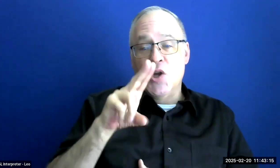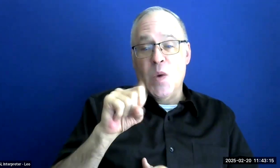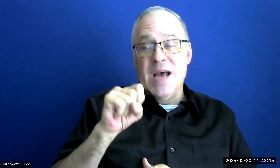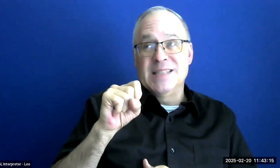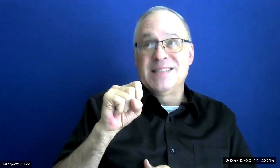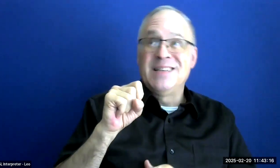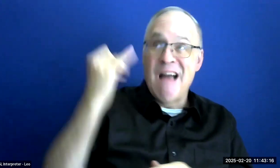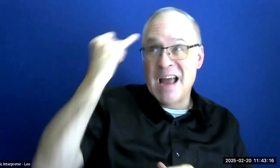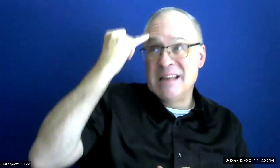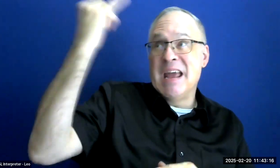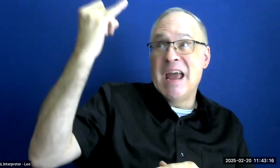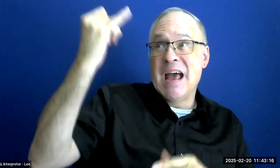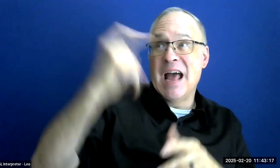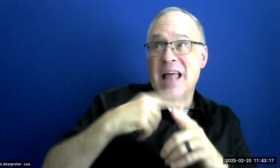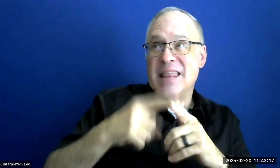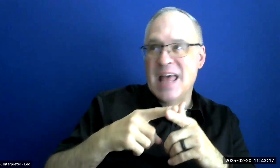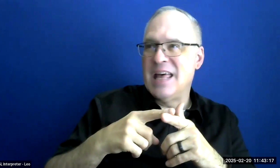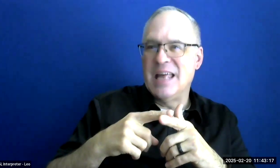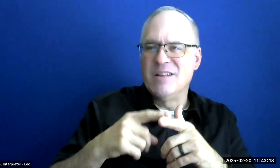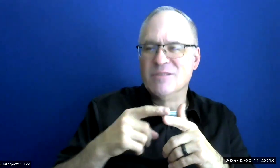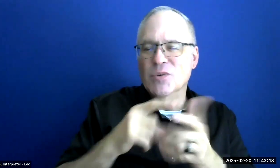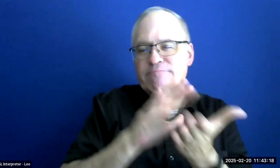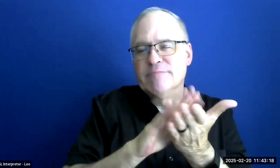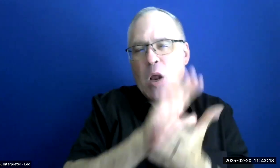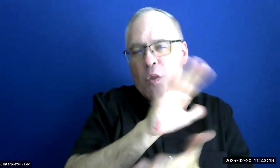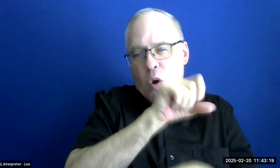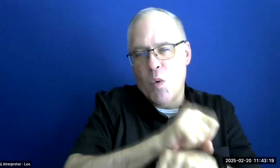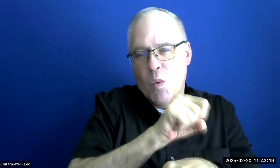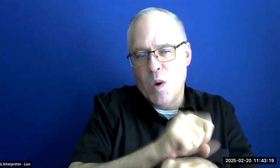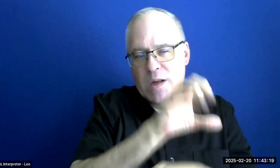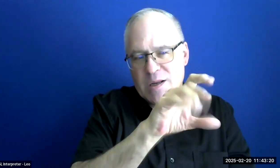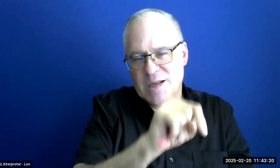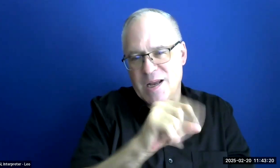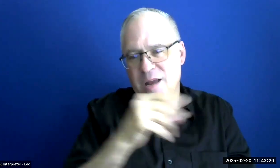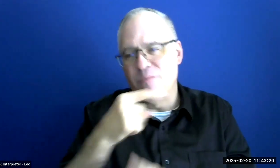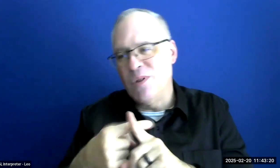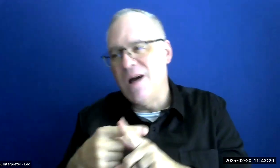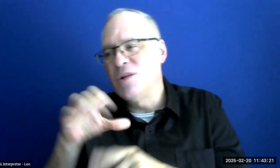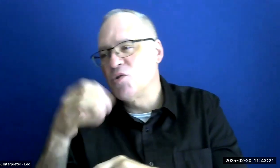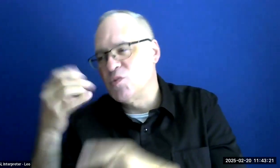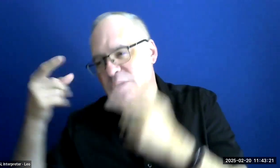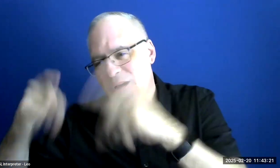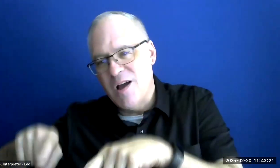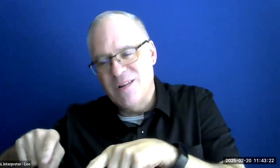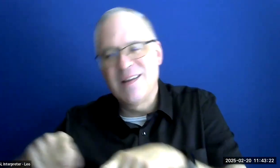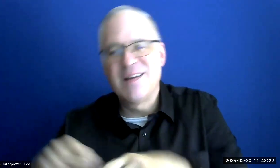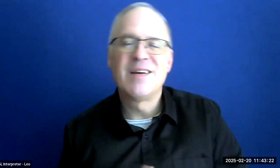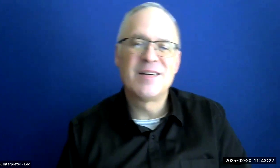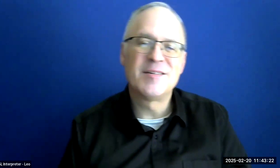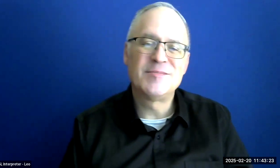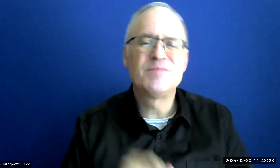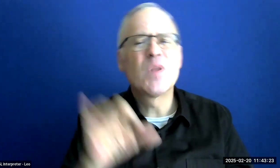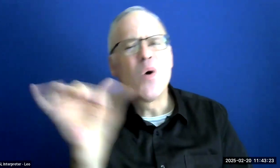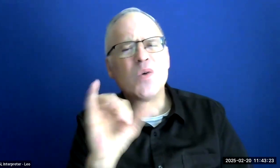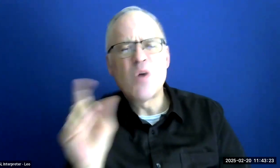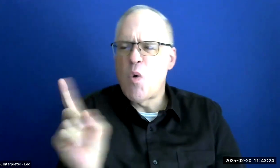So they're really critical, and I want to celebrate their work. The other question that I'm taking, because I cover money stuff, is where will